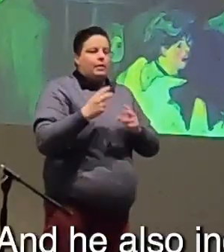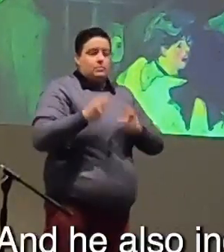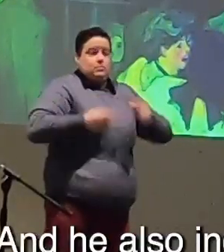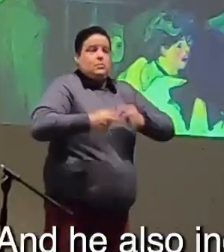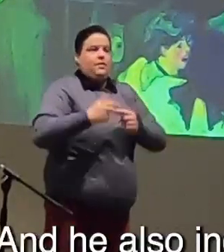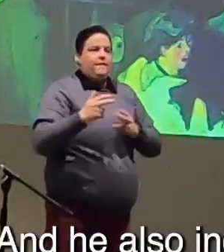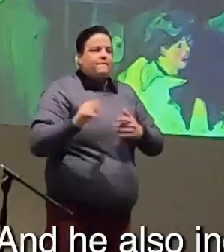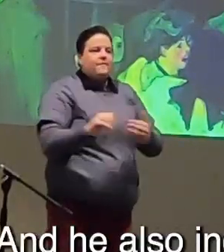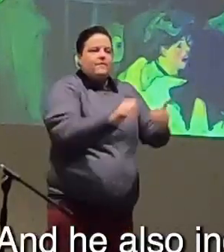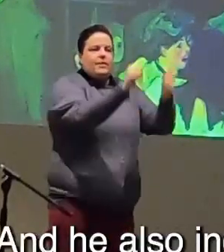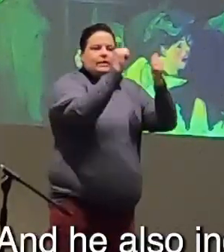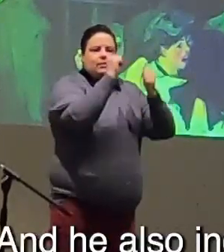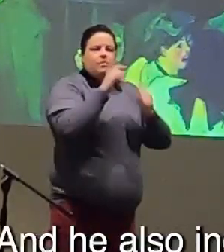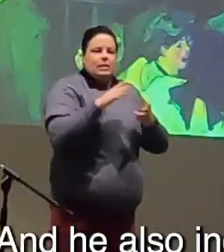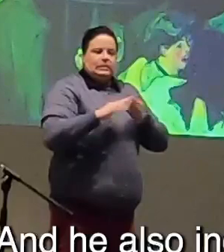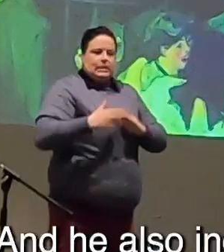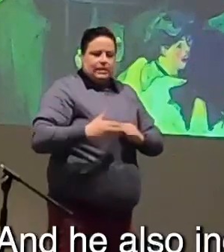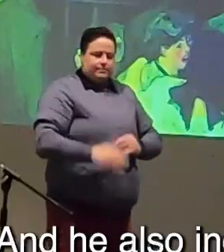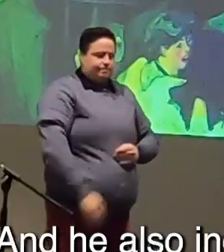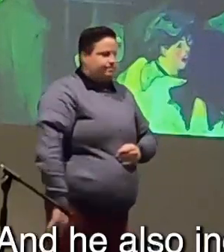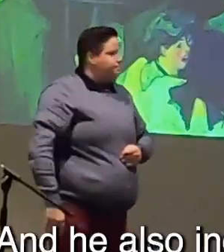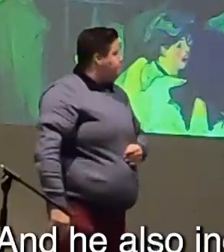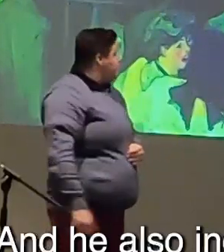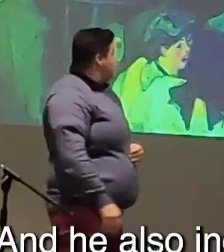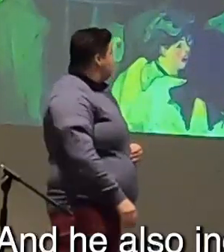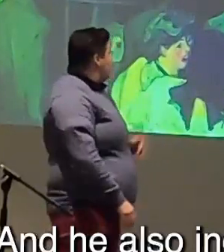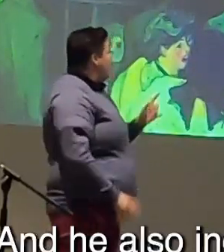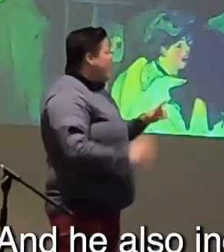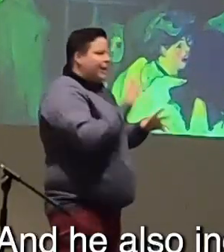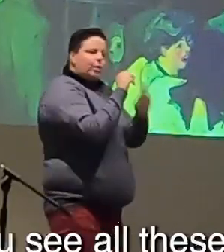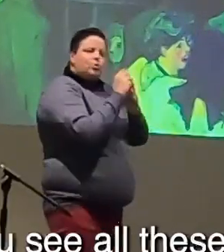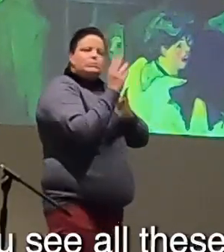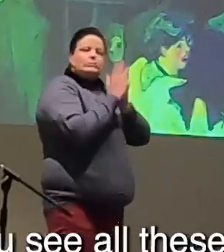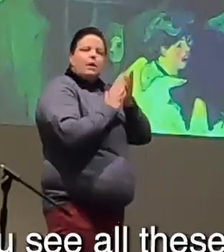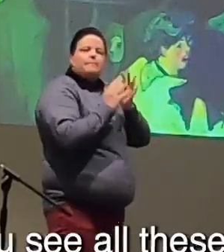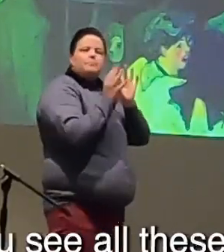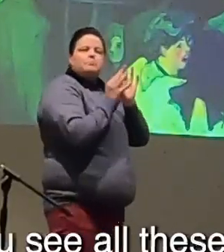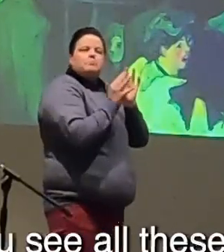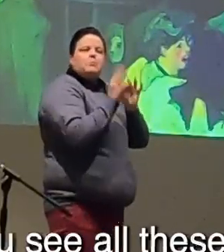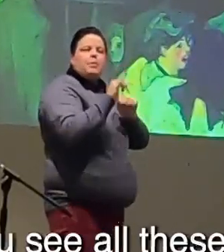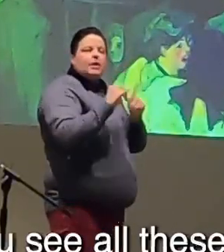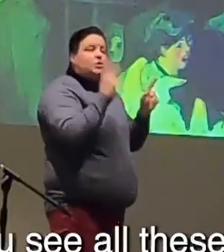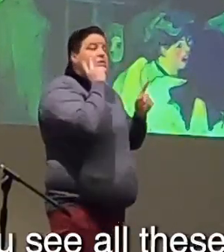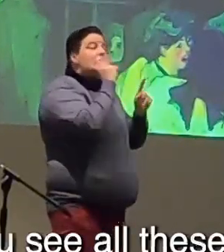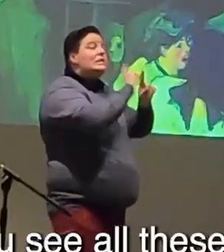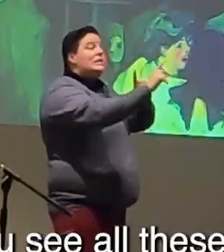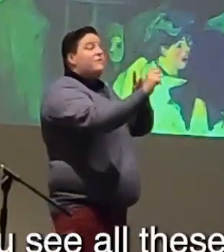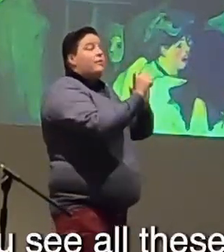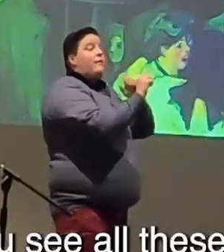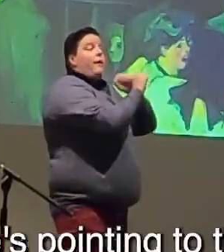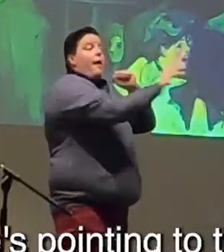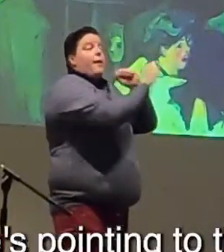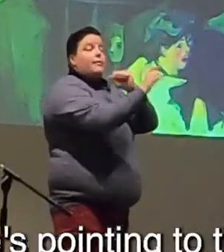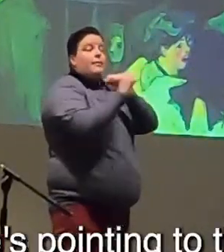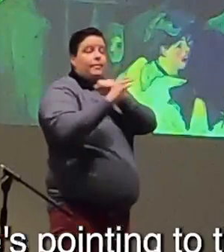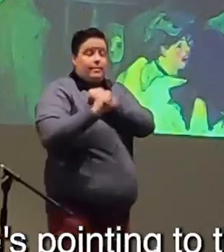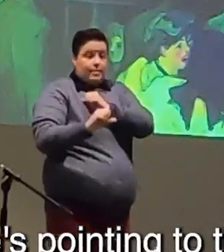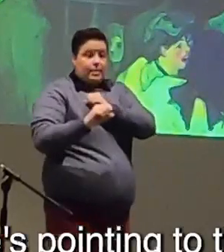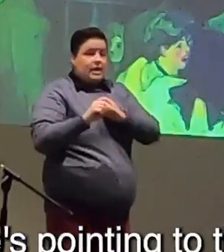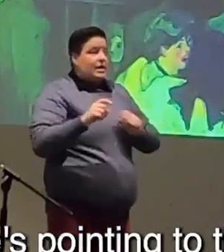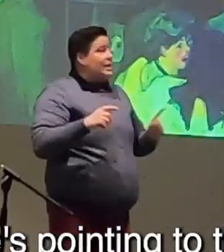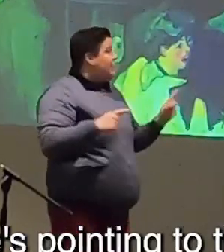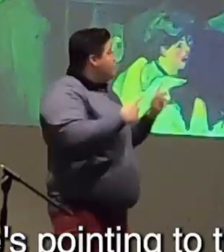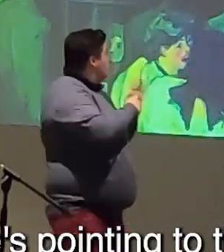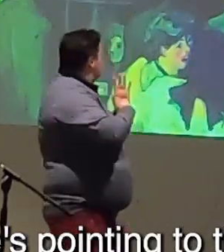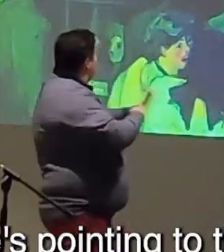And he also includes sort of some commentary in this. So you see all these different advertisements for things. He's pointing